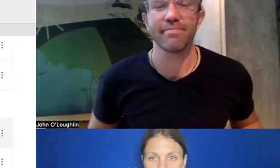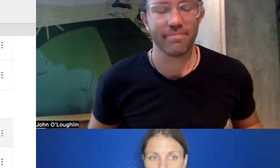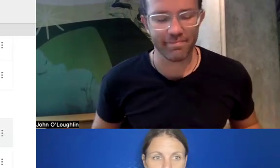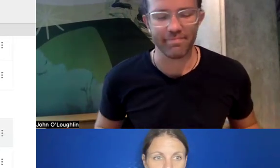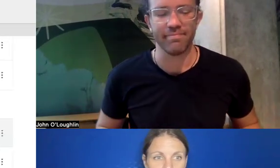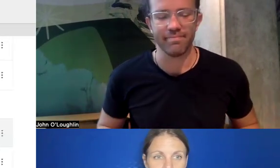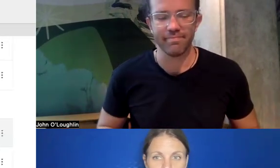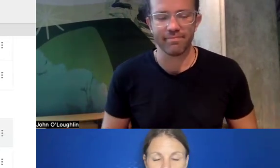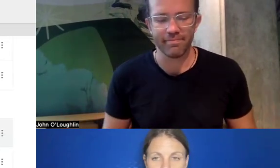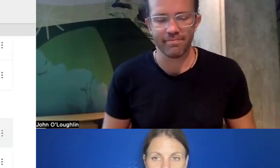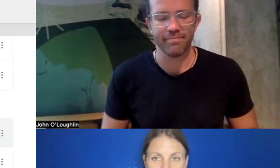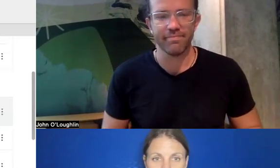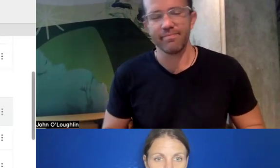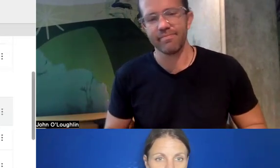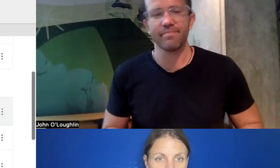So let's go back a little bit.